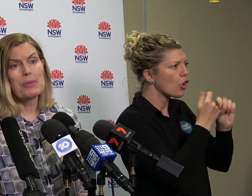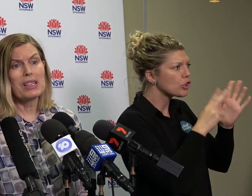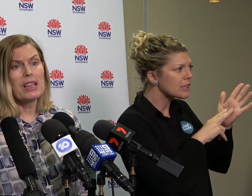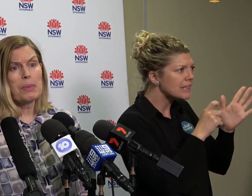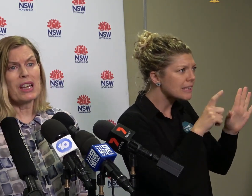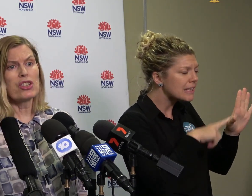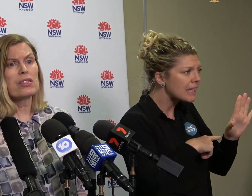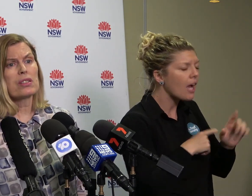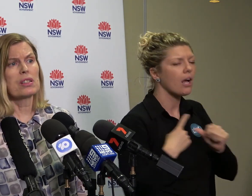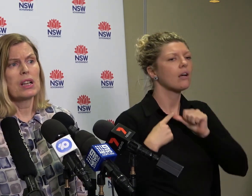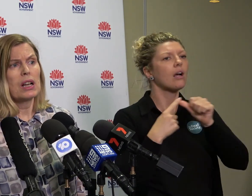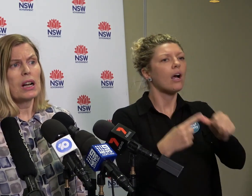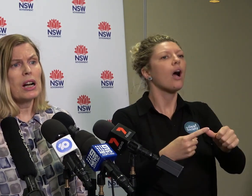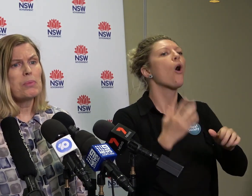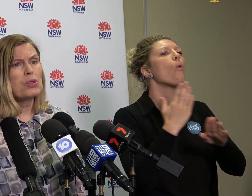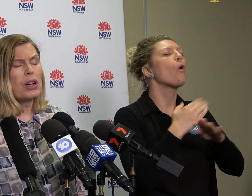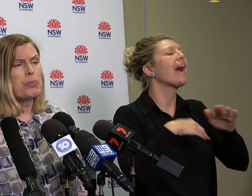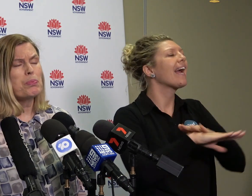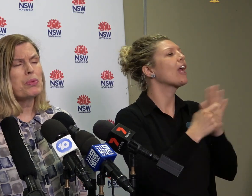Hospital seeing patients.